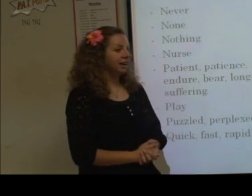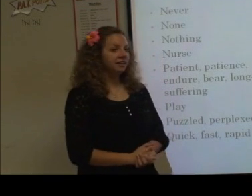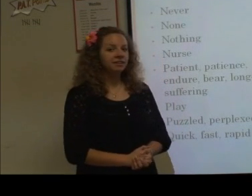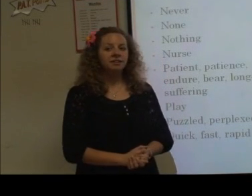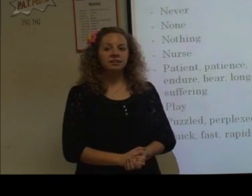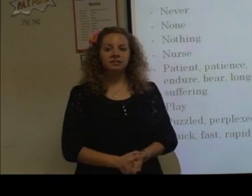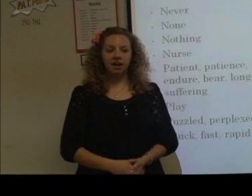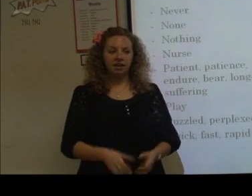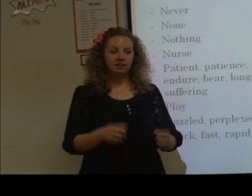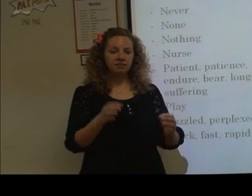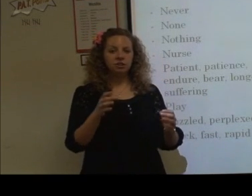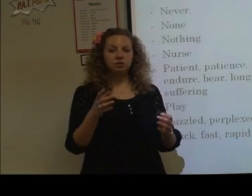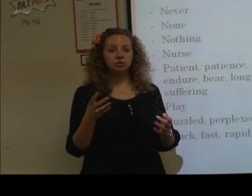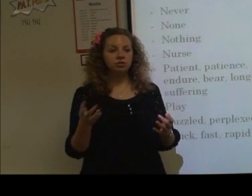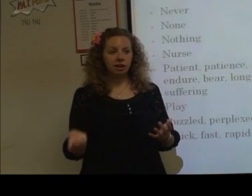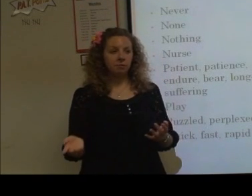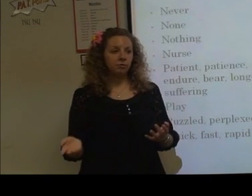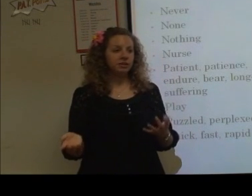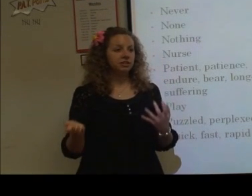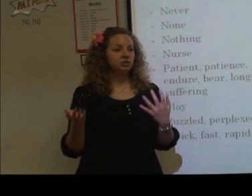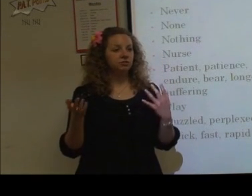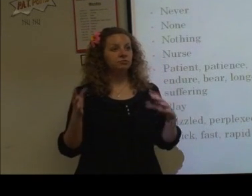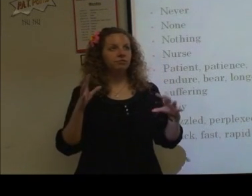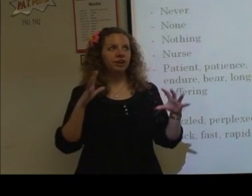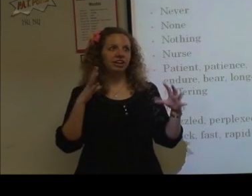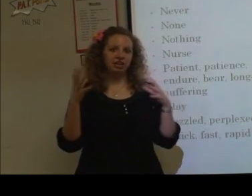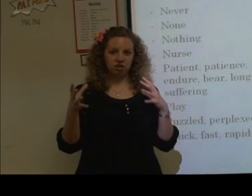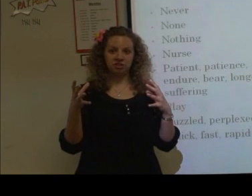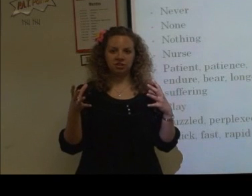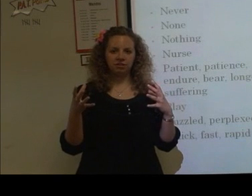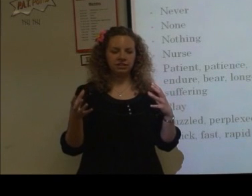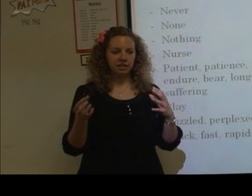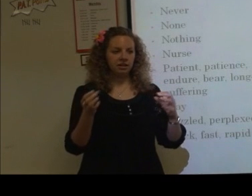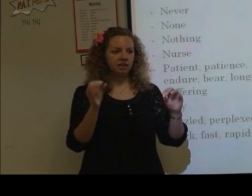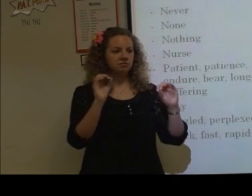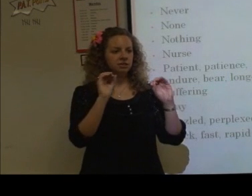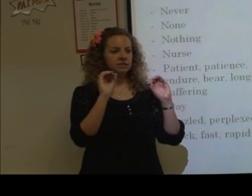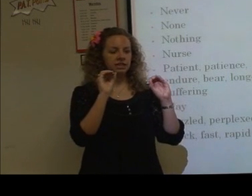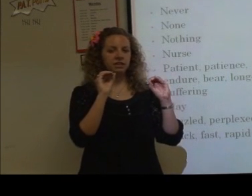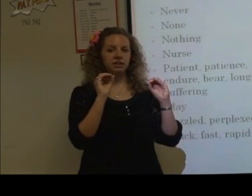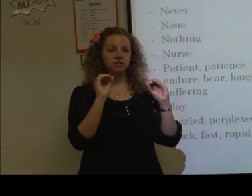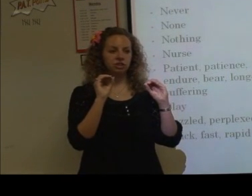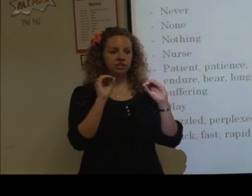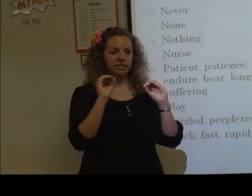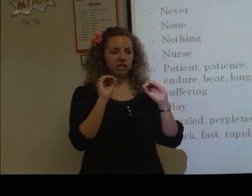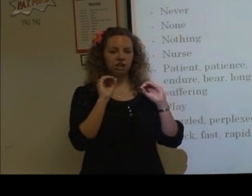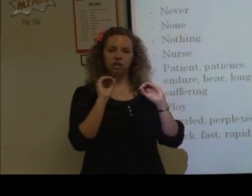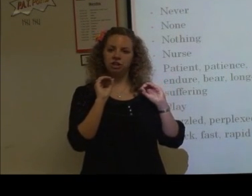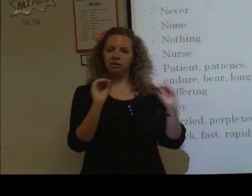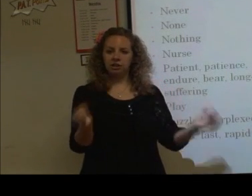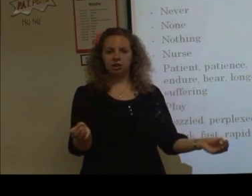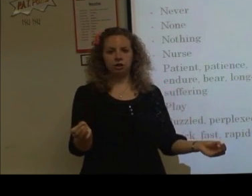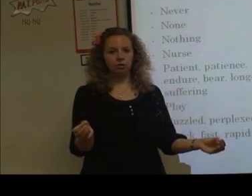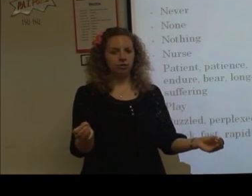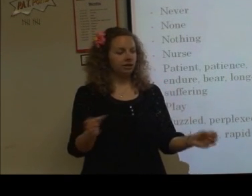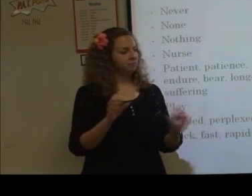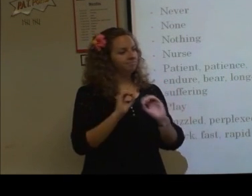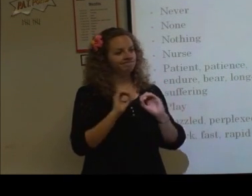Okay, none. So there's a couple of ways that variations on the sign none. The sign none starts here. You can go like